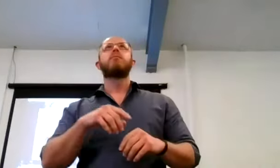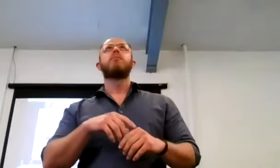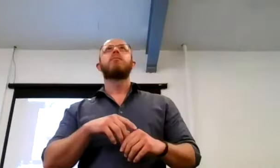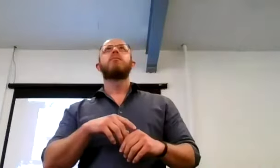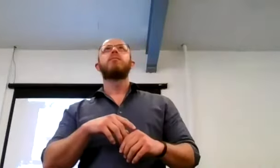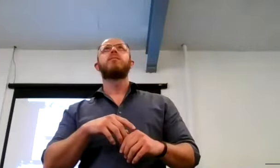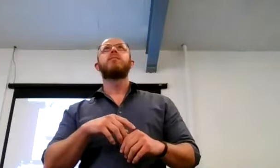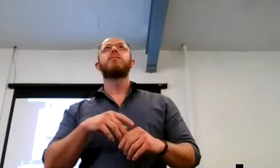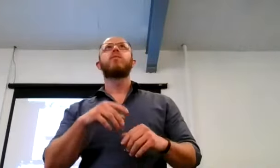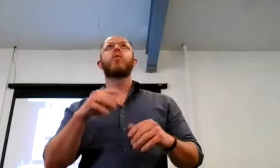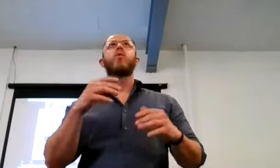language?